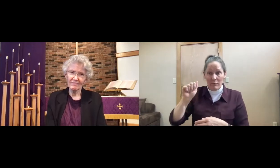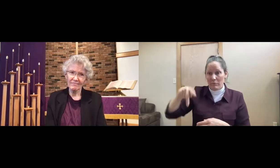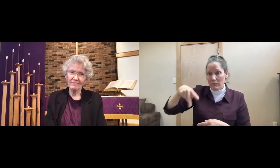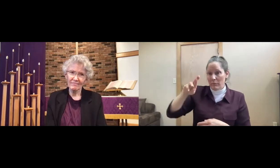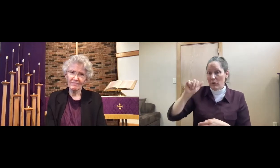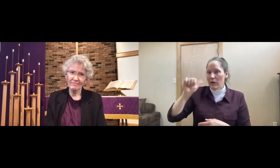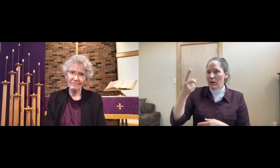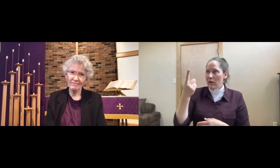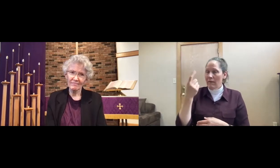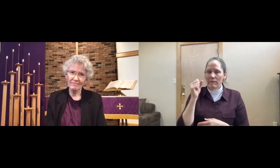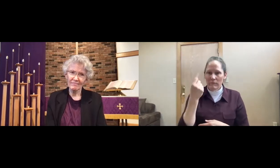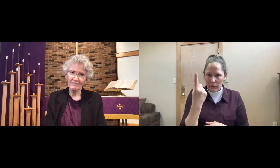So this Thursday,